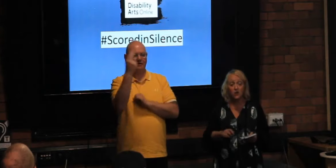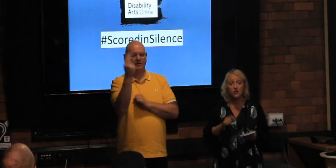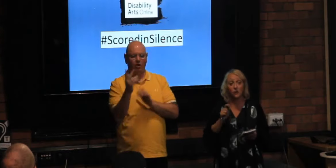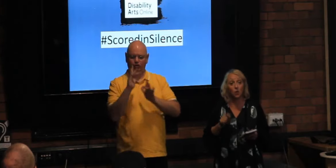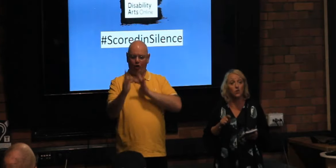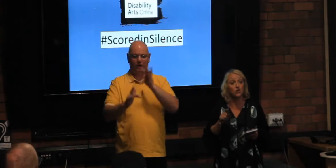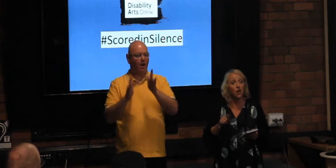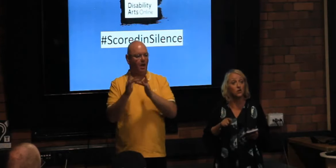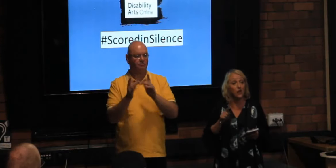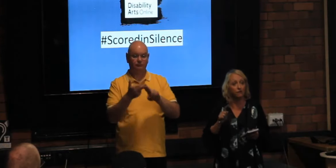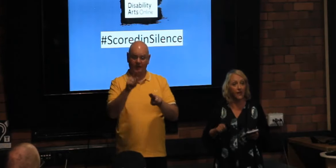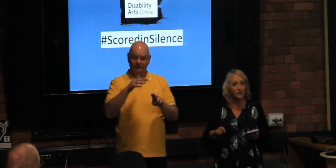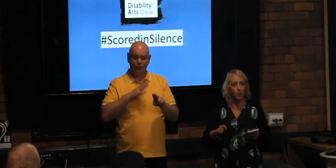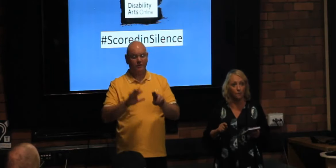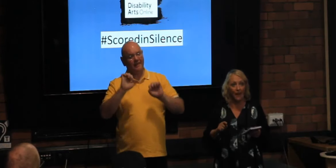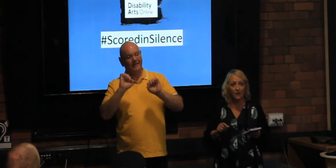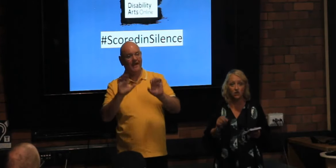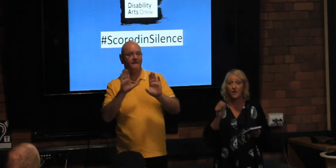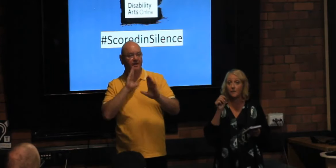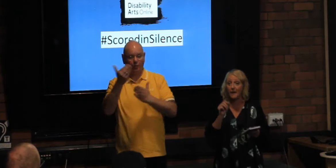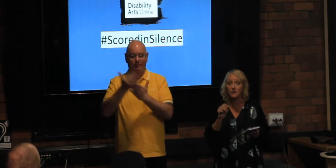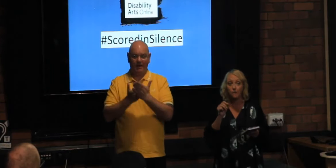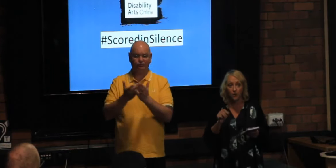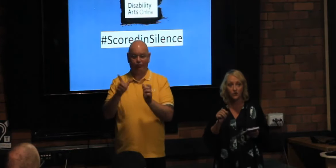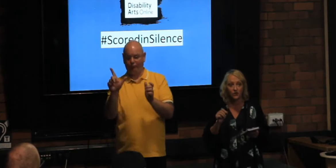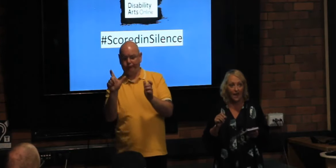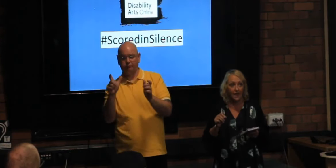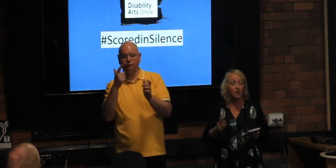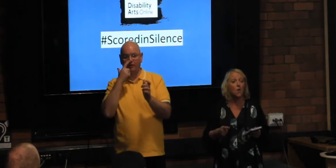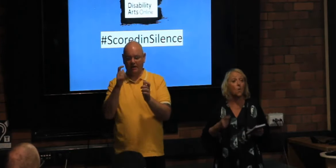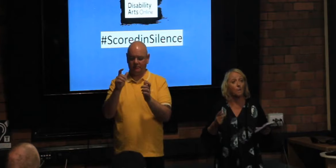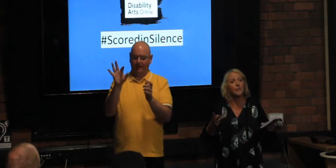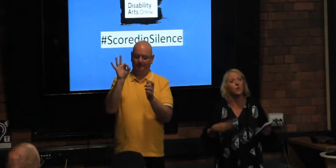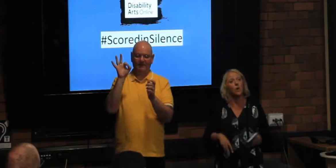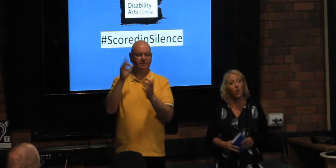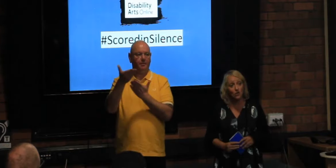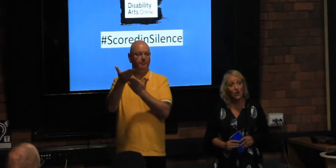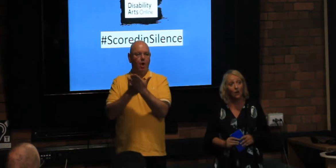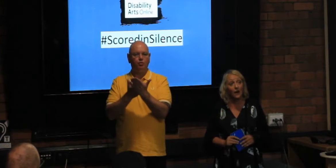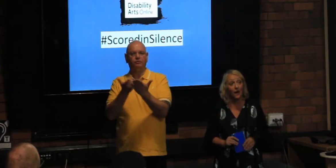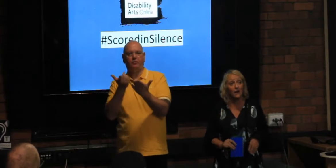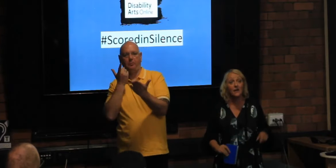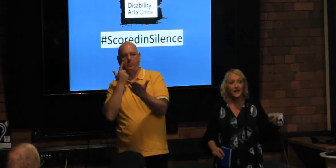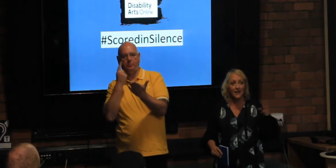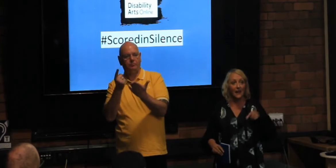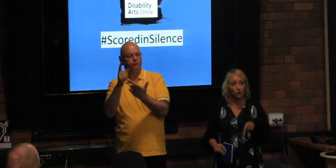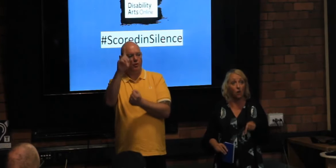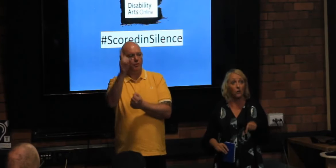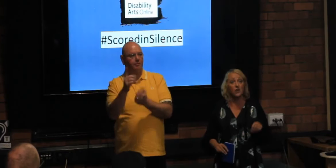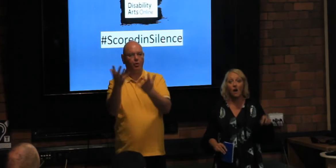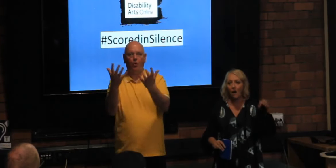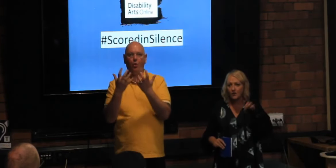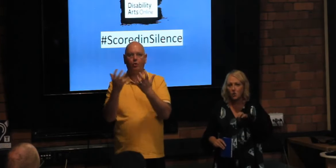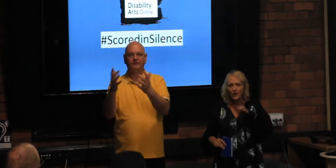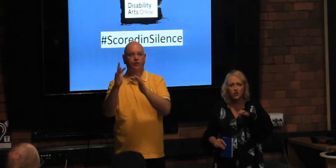Online. So if you want to go to their Facebook page, there's a pinned post there where people who are watching online can get